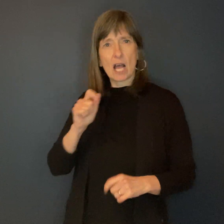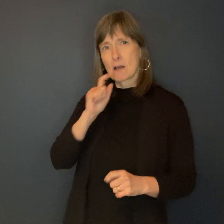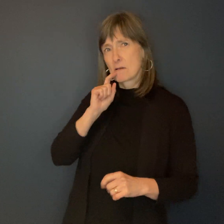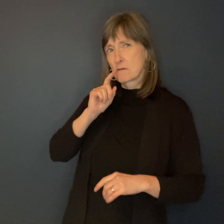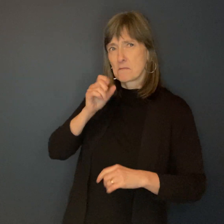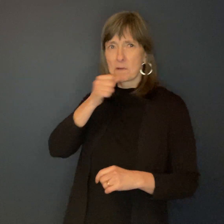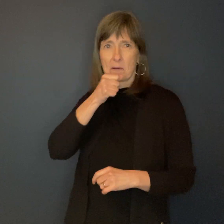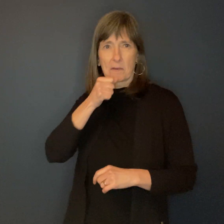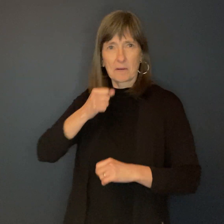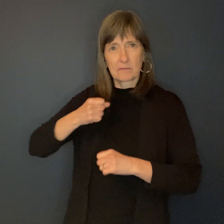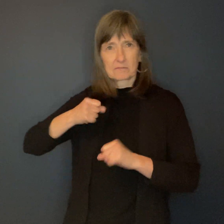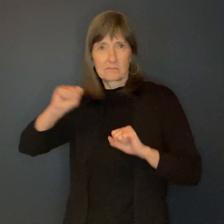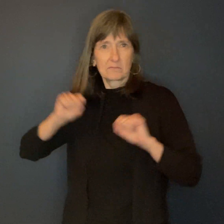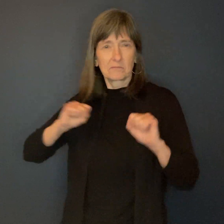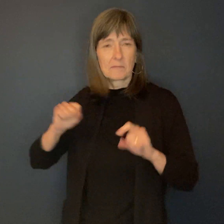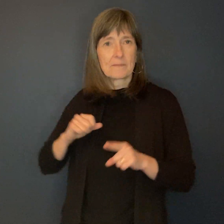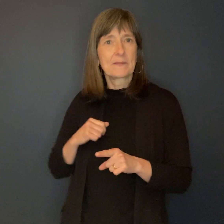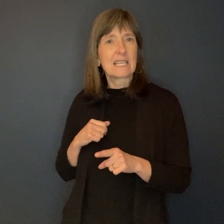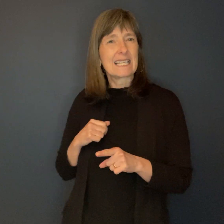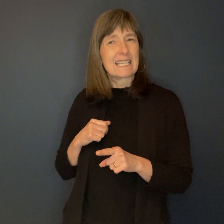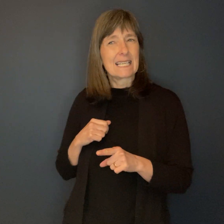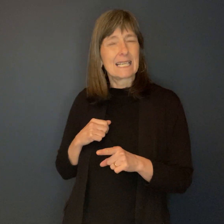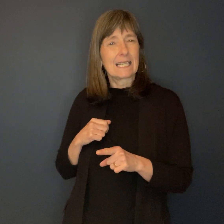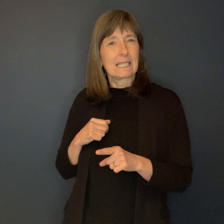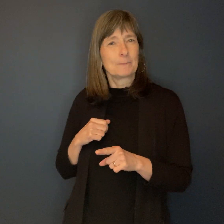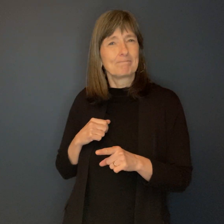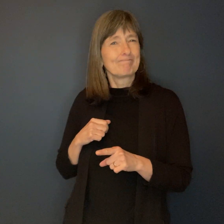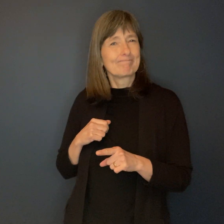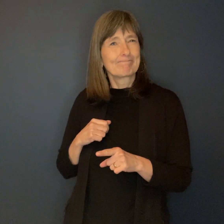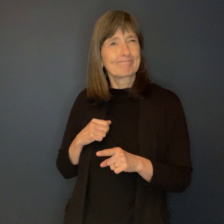one, there are significant barriers to doing that,